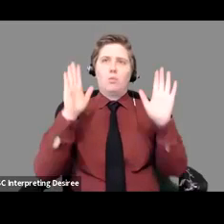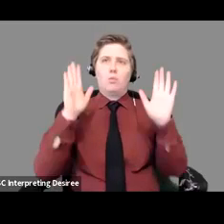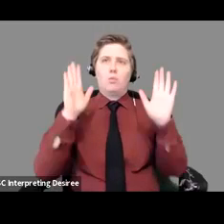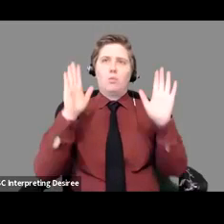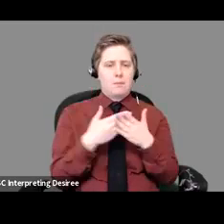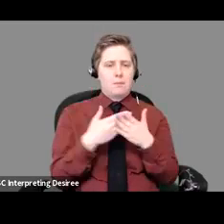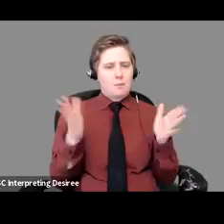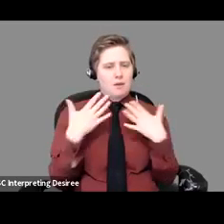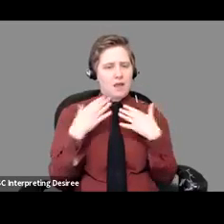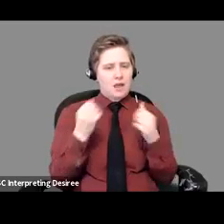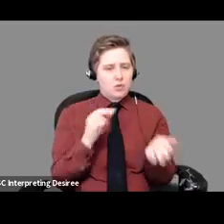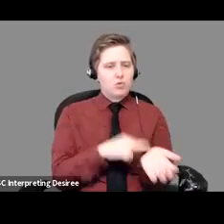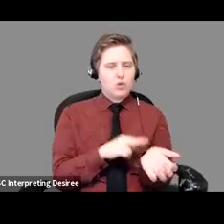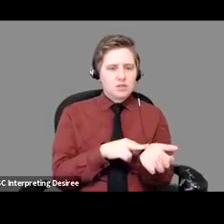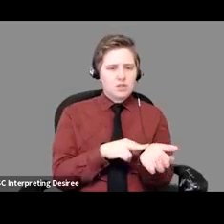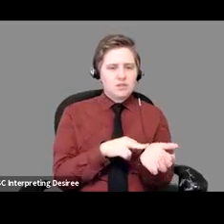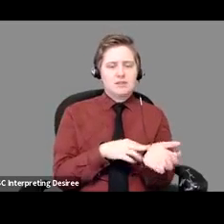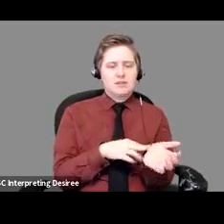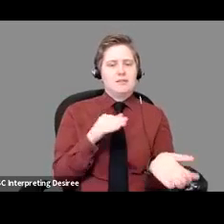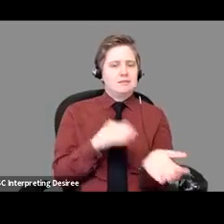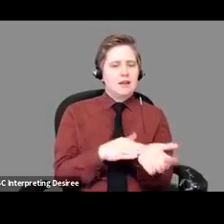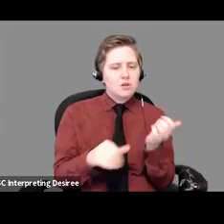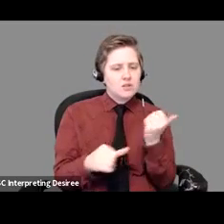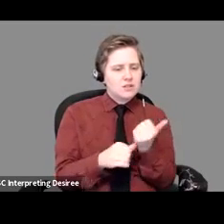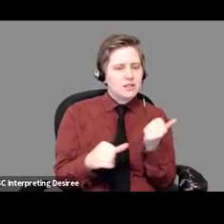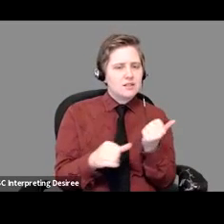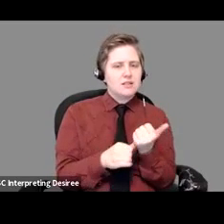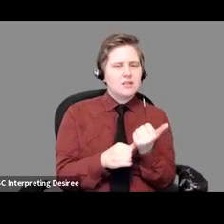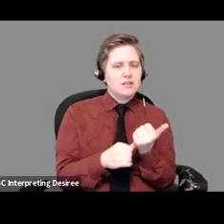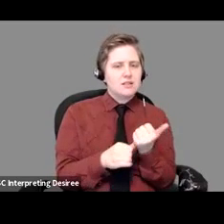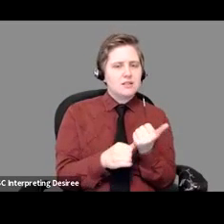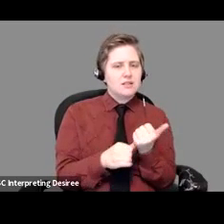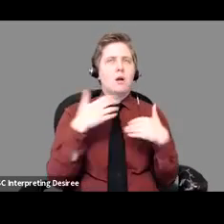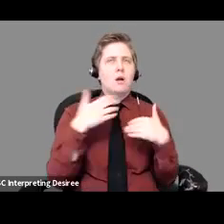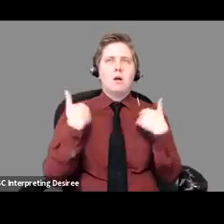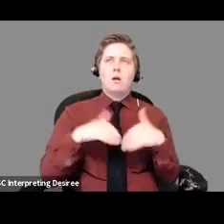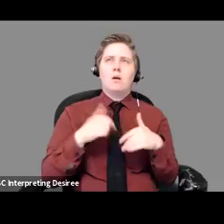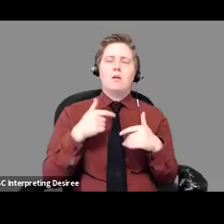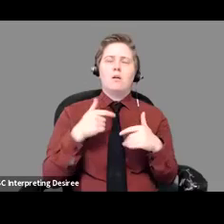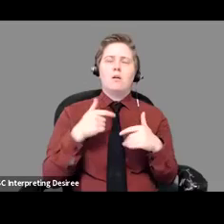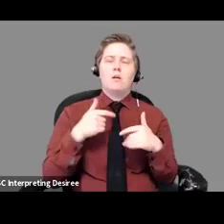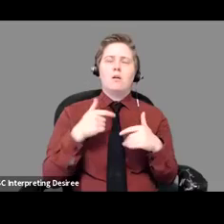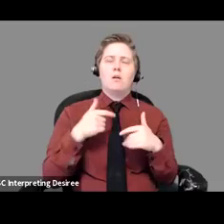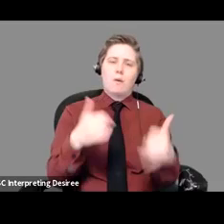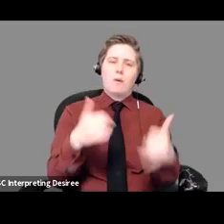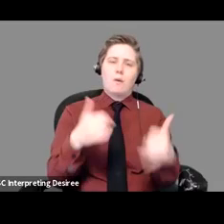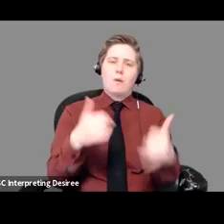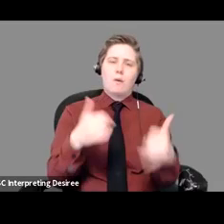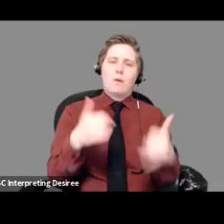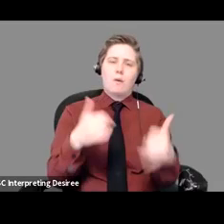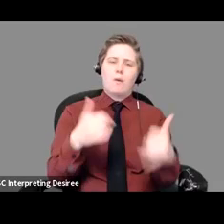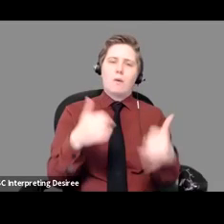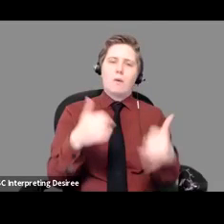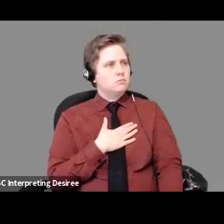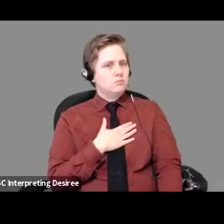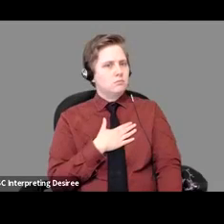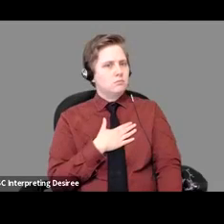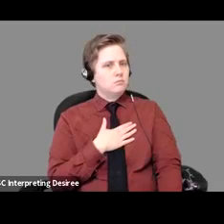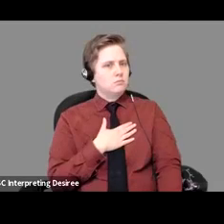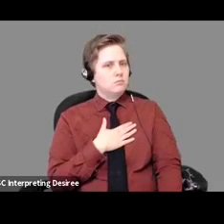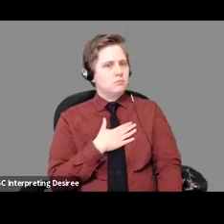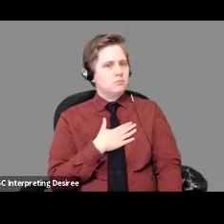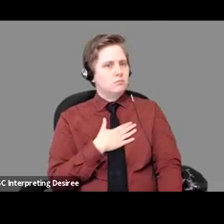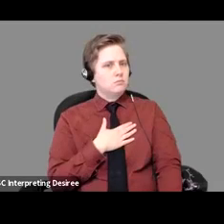nursing, and physician assistant students on kind of the rewarding nature of this effort, feeling like they're able to actually take a part